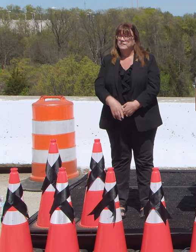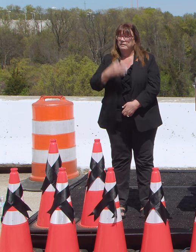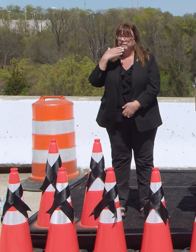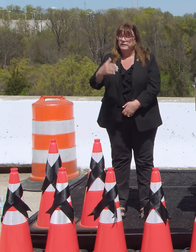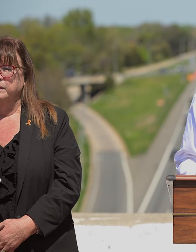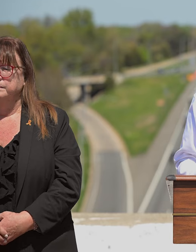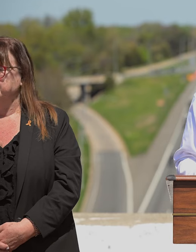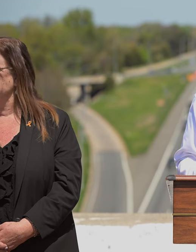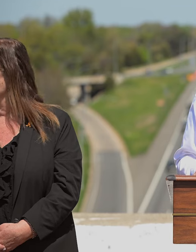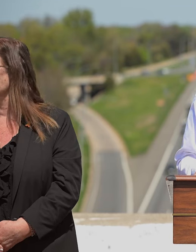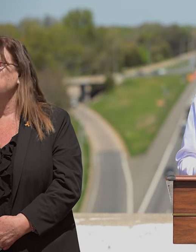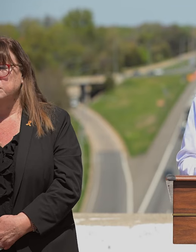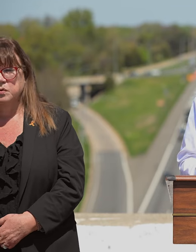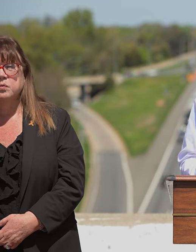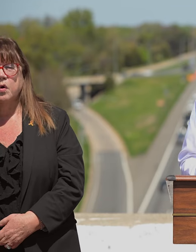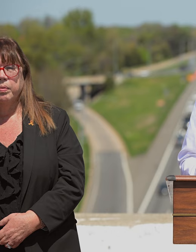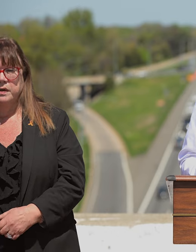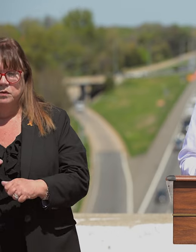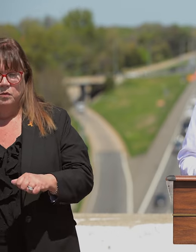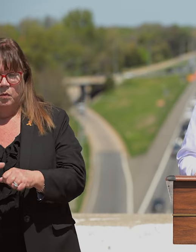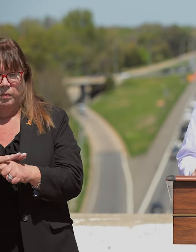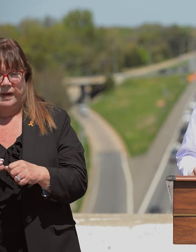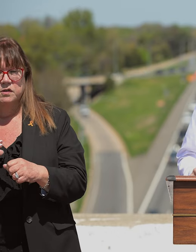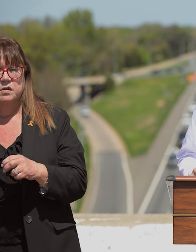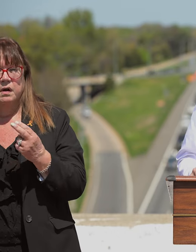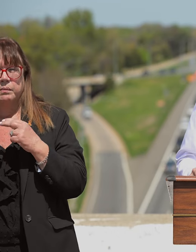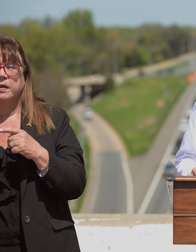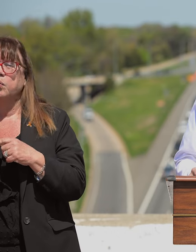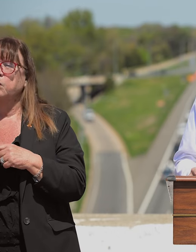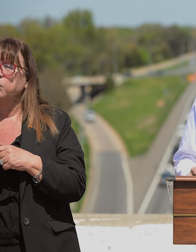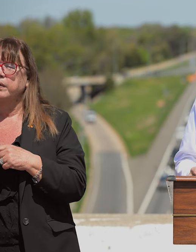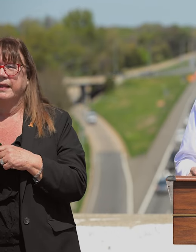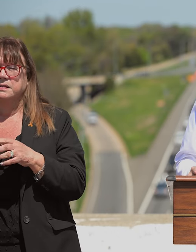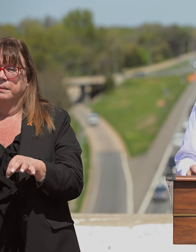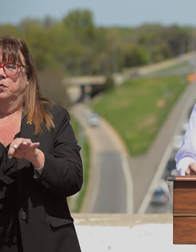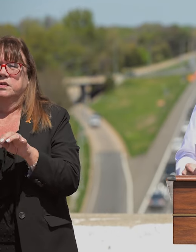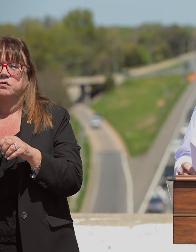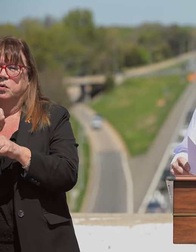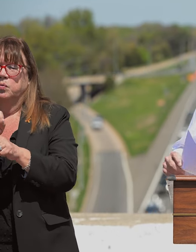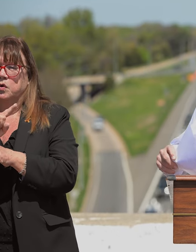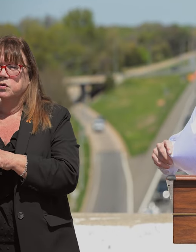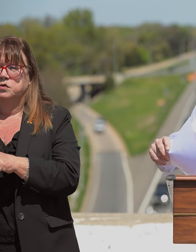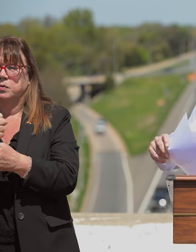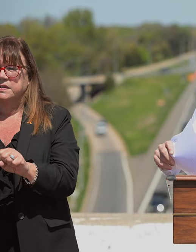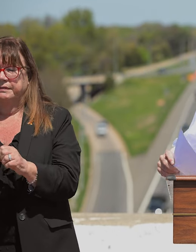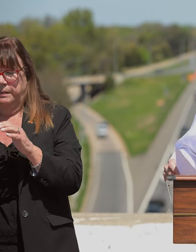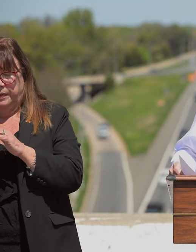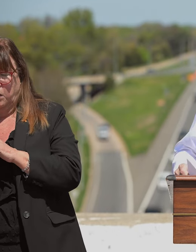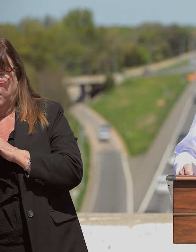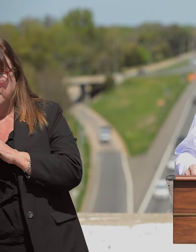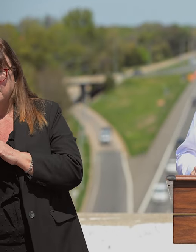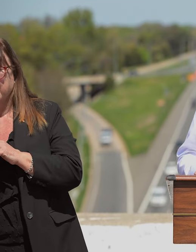Thank you. As you know, this location highlights the importance of work zone safety. Below us is an ongoing project that enhances